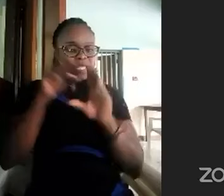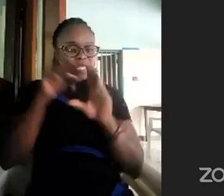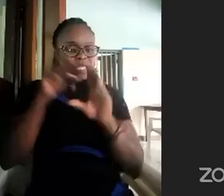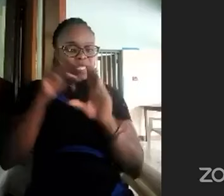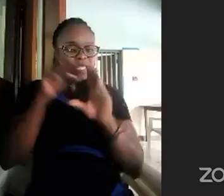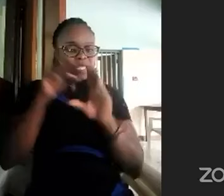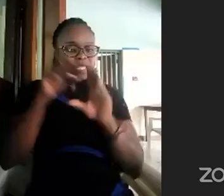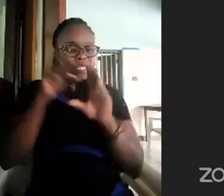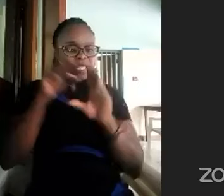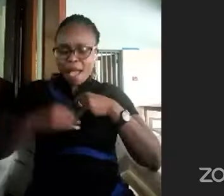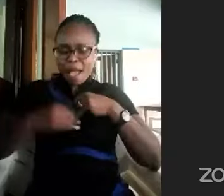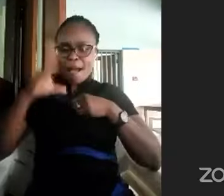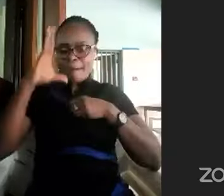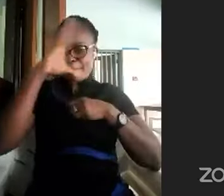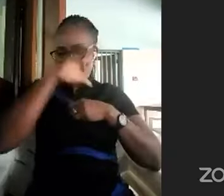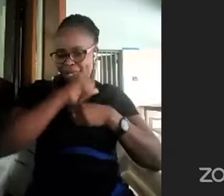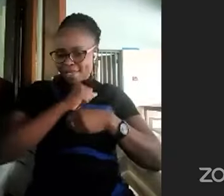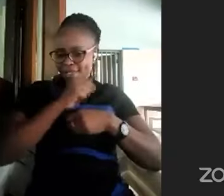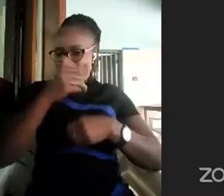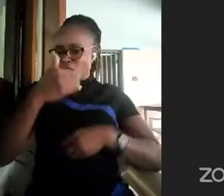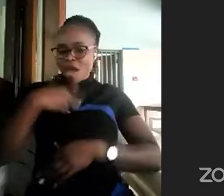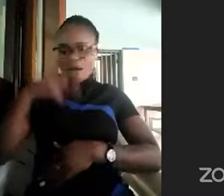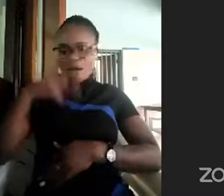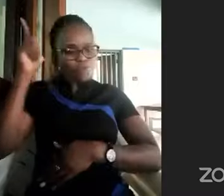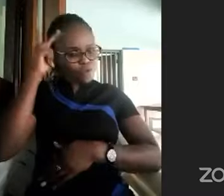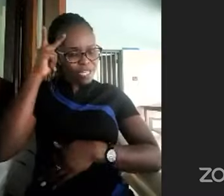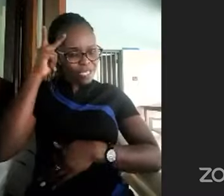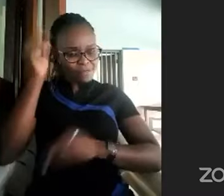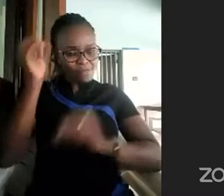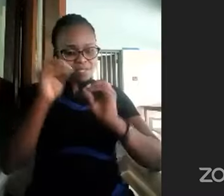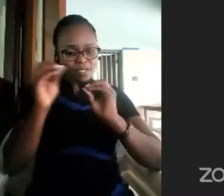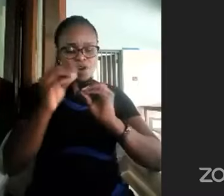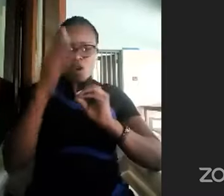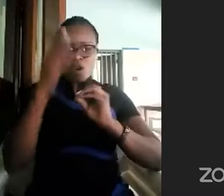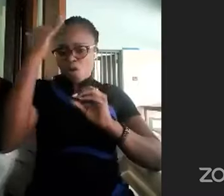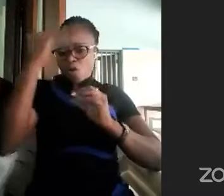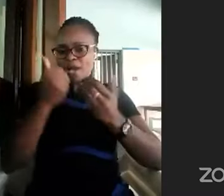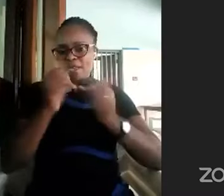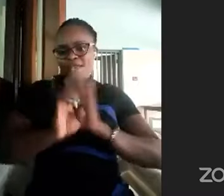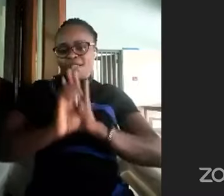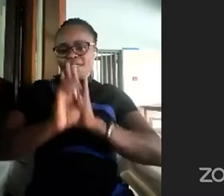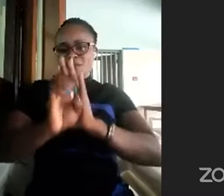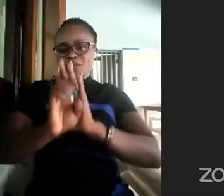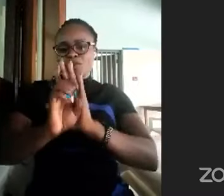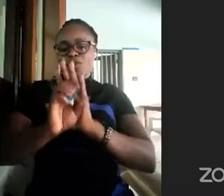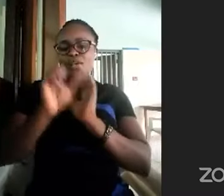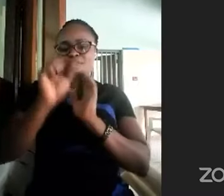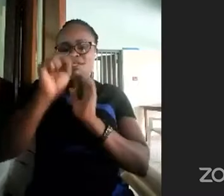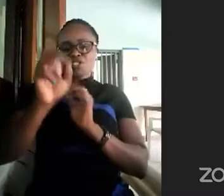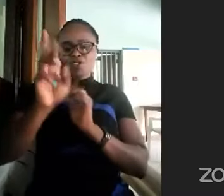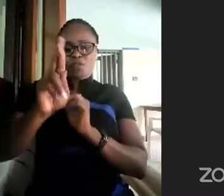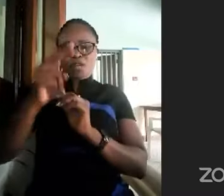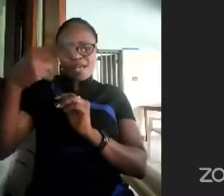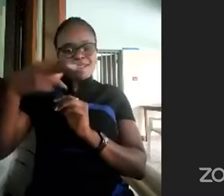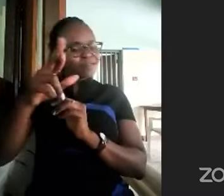activities on SRHR, many times these activities, these conferences have very little, if